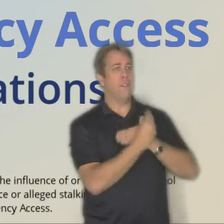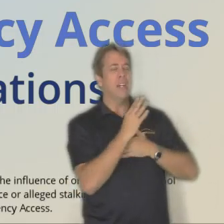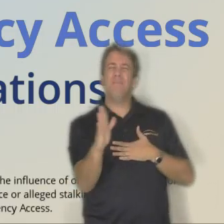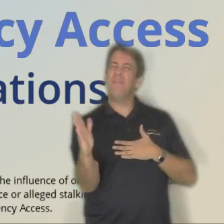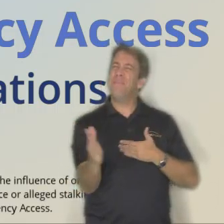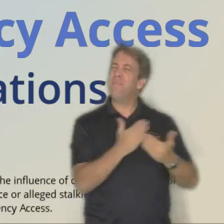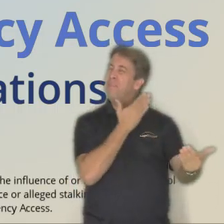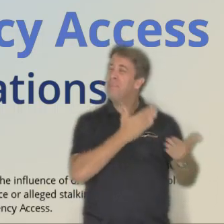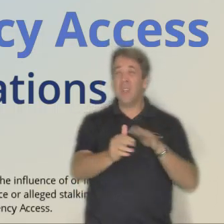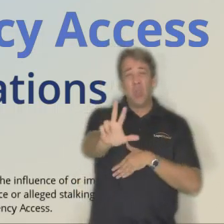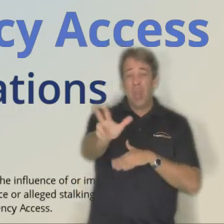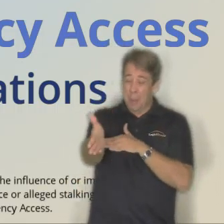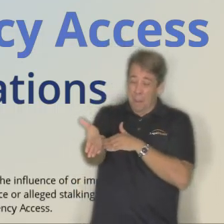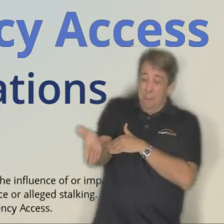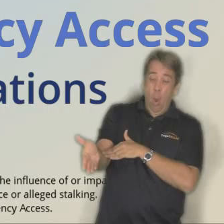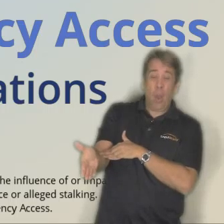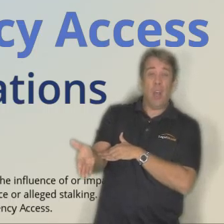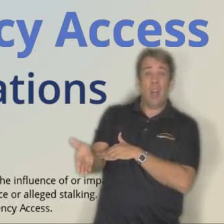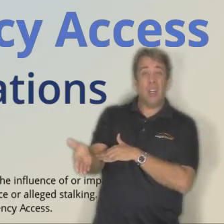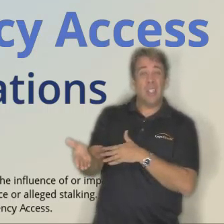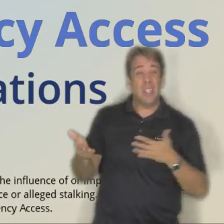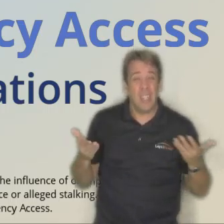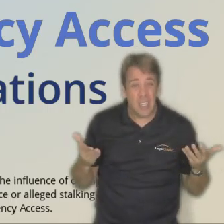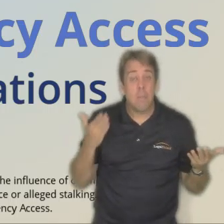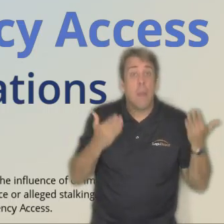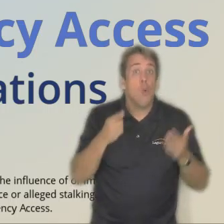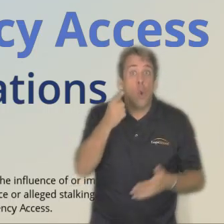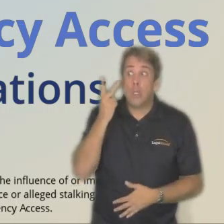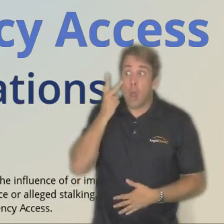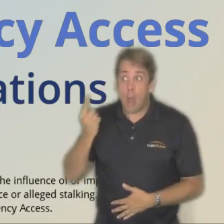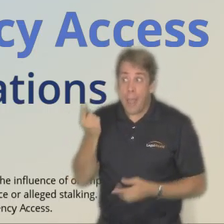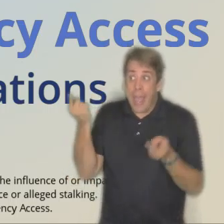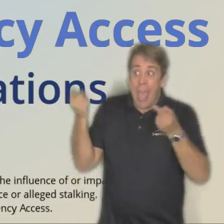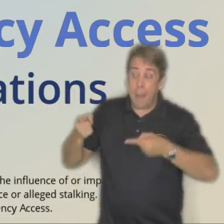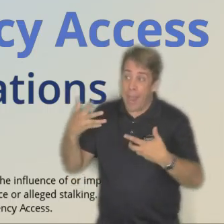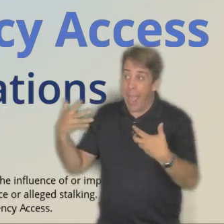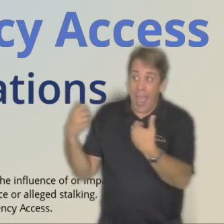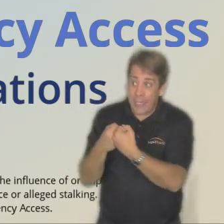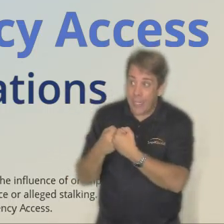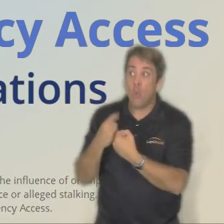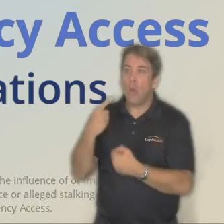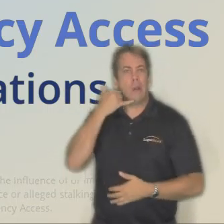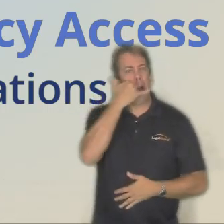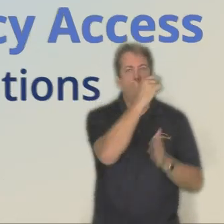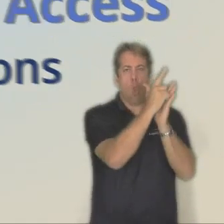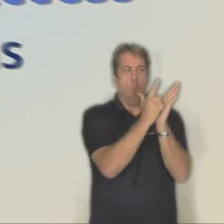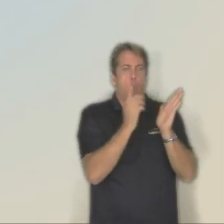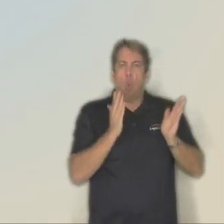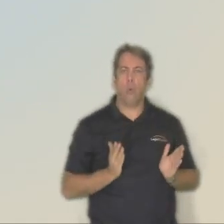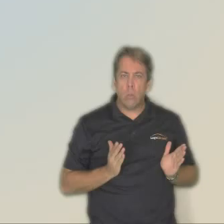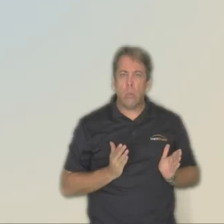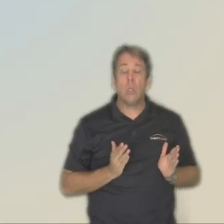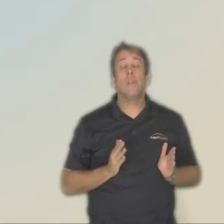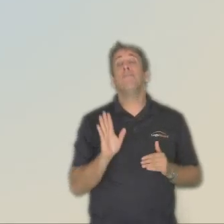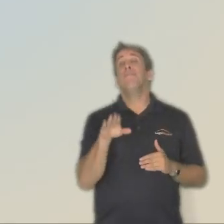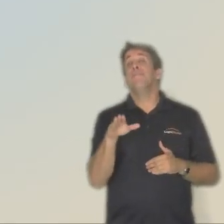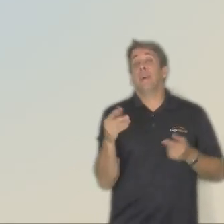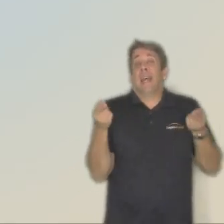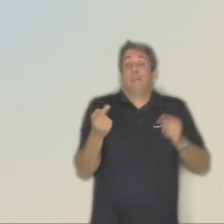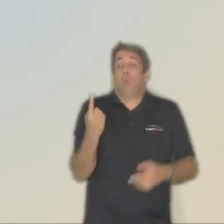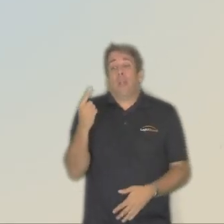attorney. Even if it's 3 o'clock in the morning and you're in another state and perhaps you witnessed an accident. Or maybe you're like Eddie,